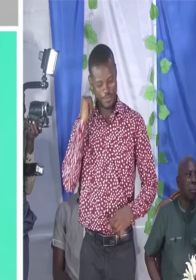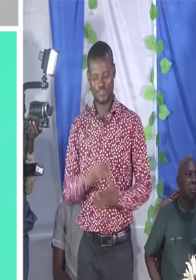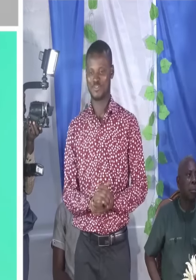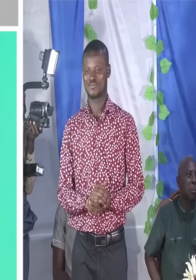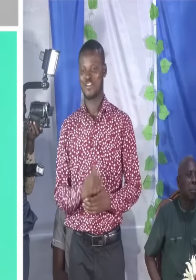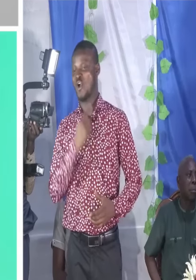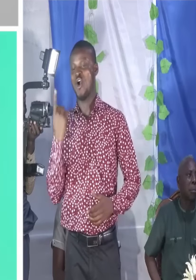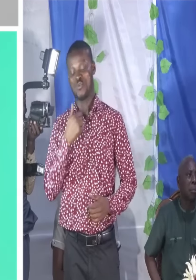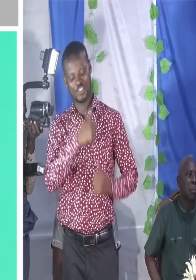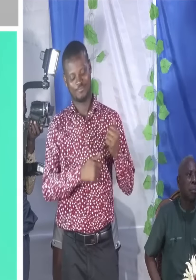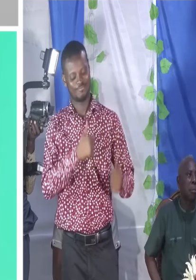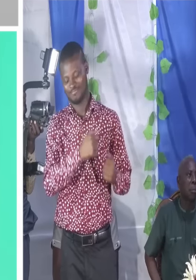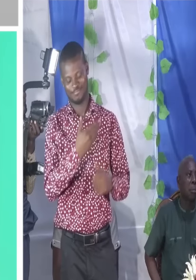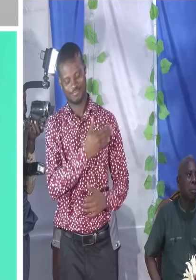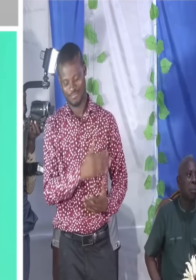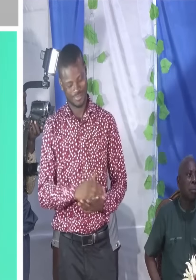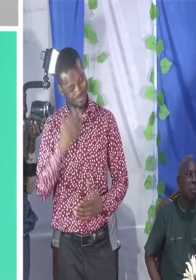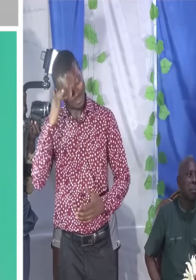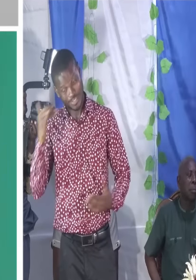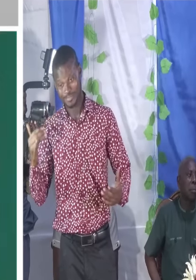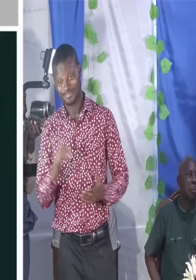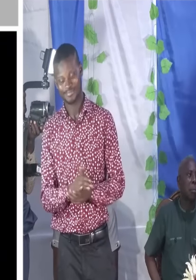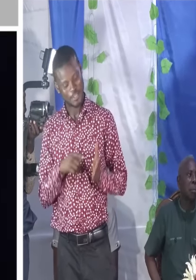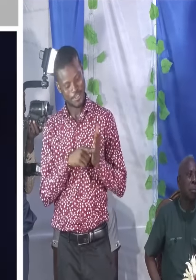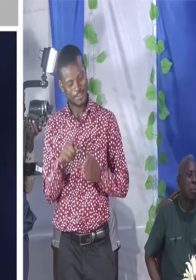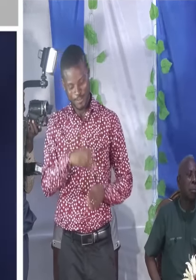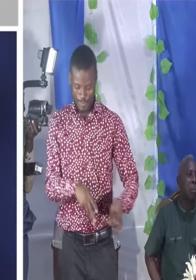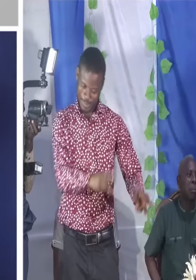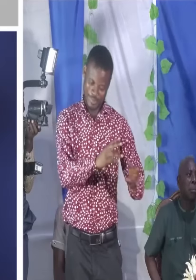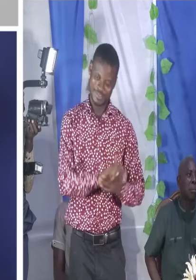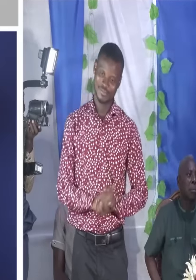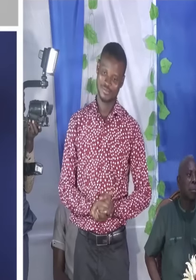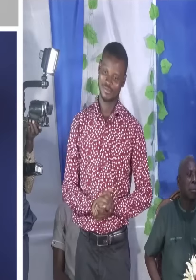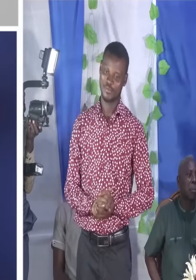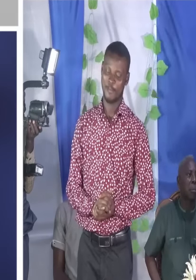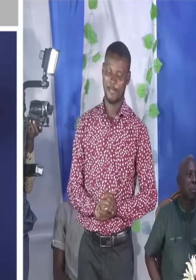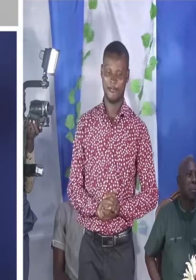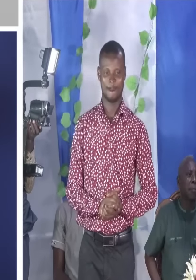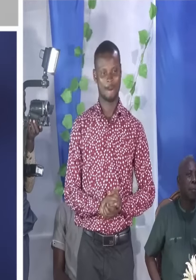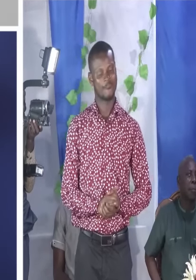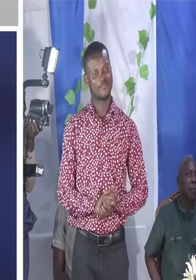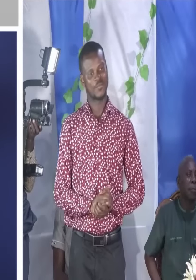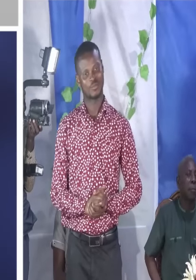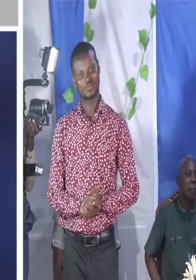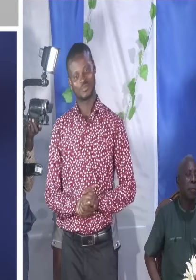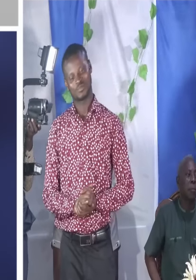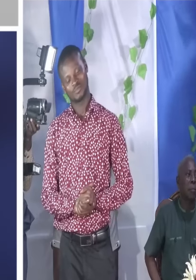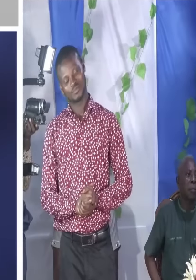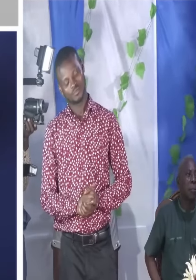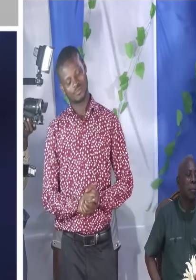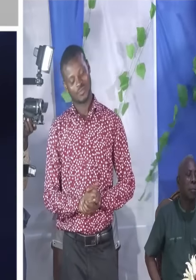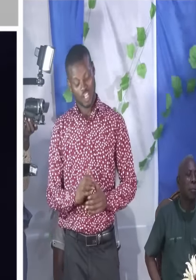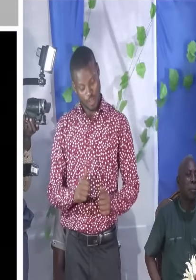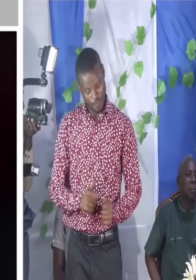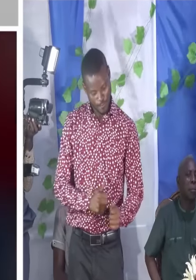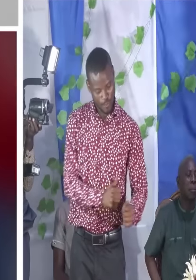da pa me kire okwan no ekwan no ana me kire wo no faso na hwe sey